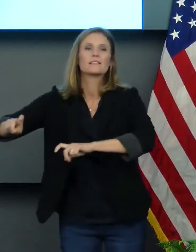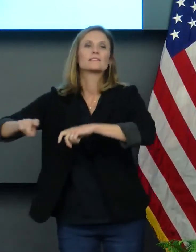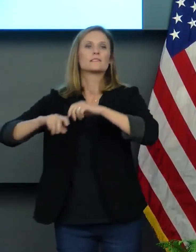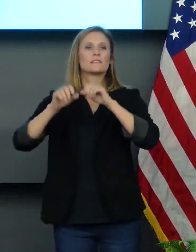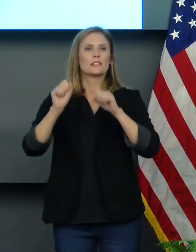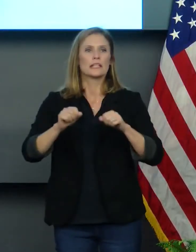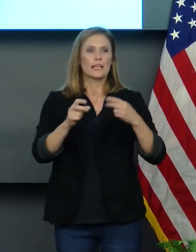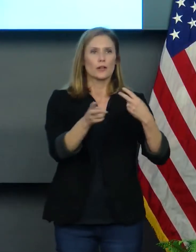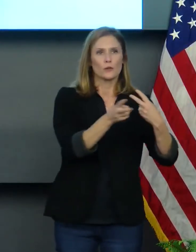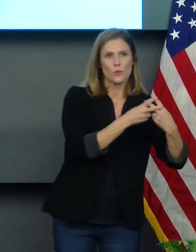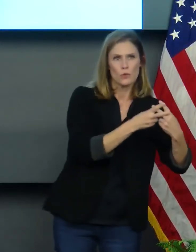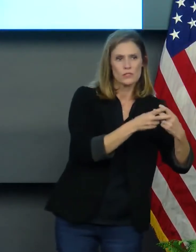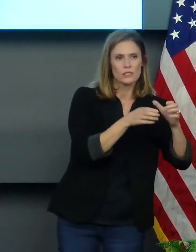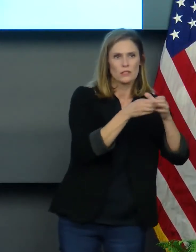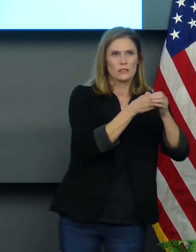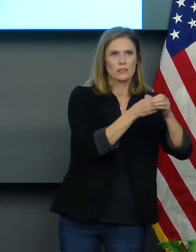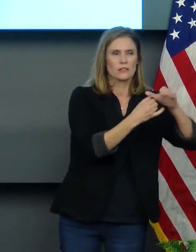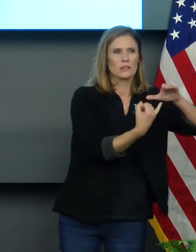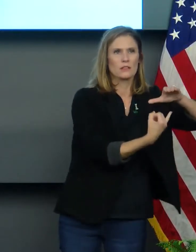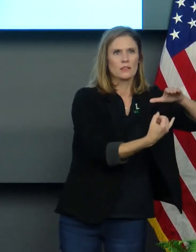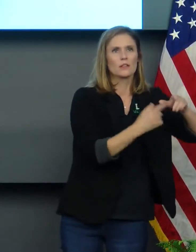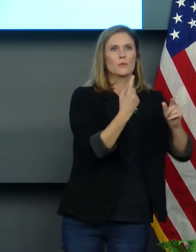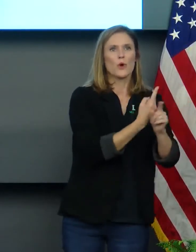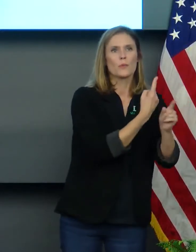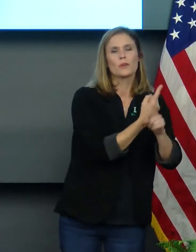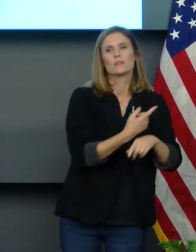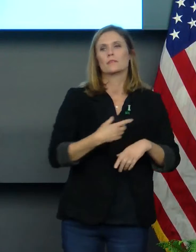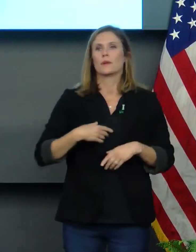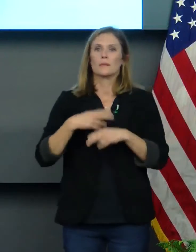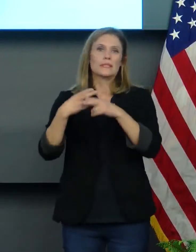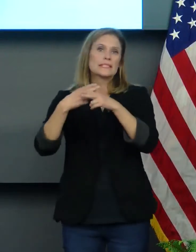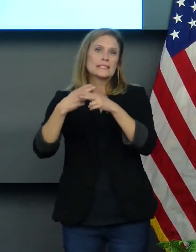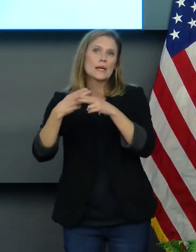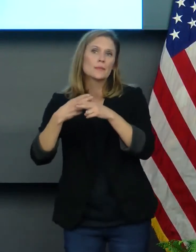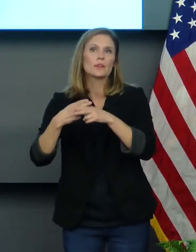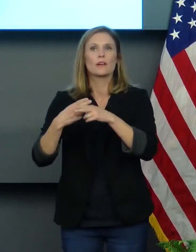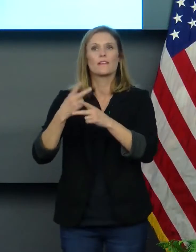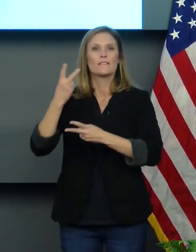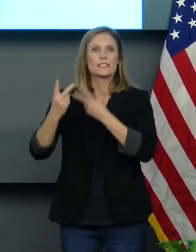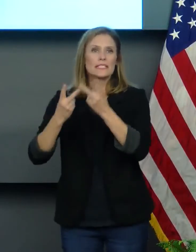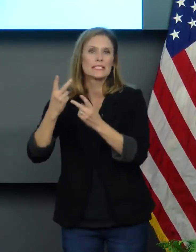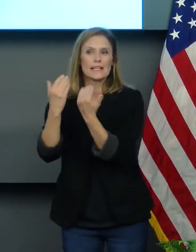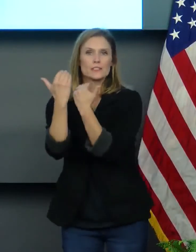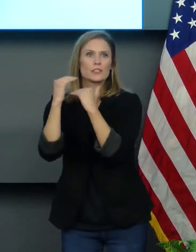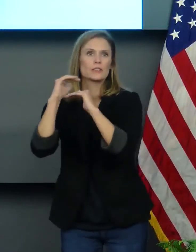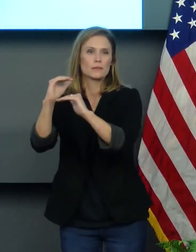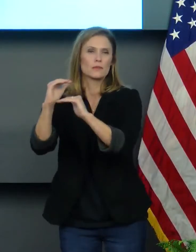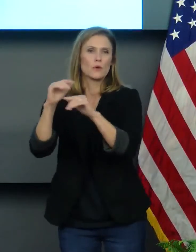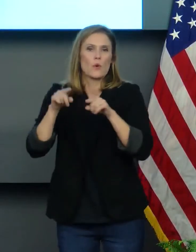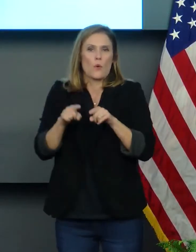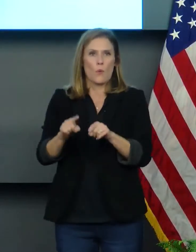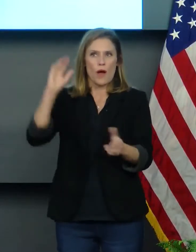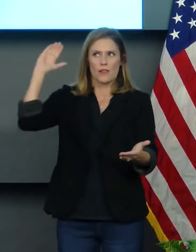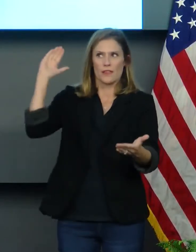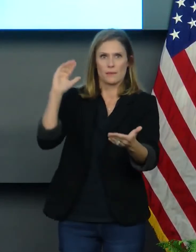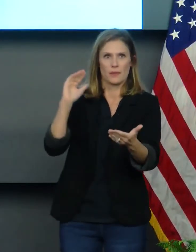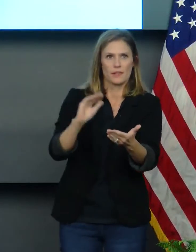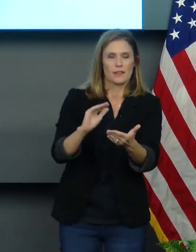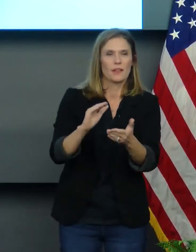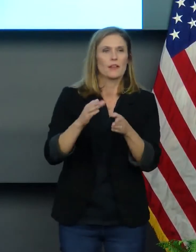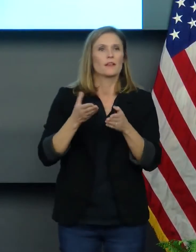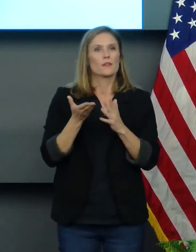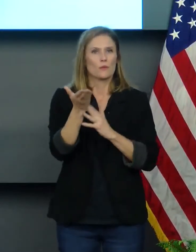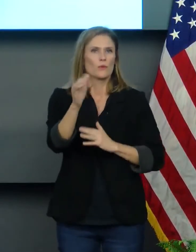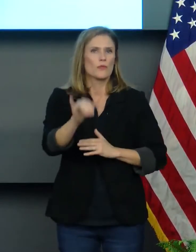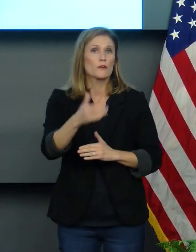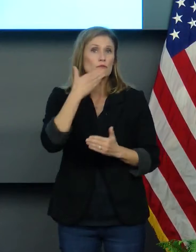isolate appropriately. They also may need to implement temporary visitation restrictions while they mitigate through that. And that's for